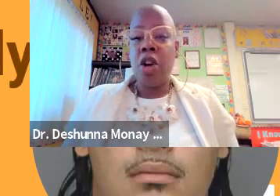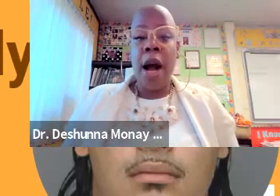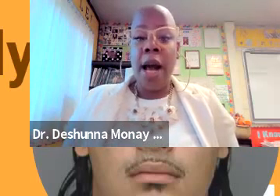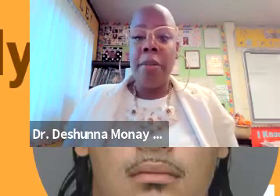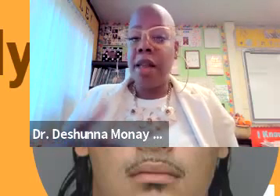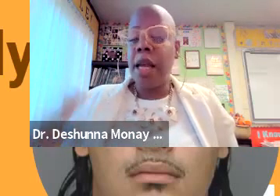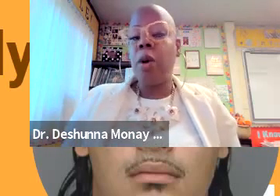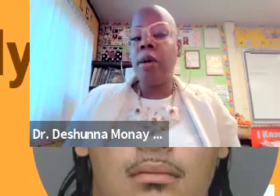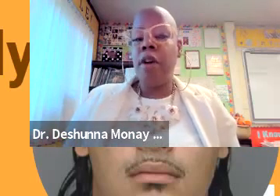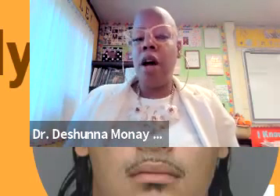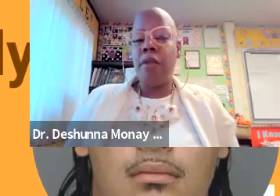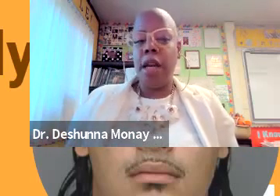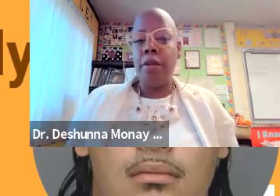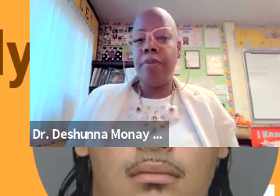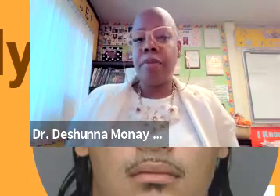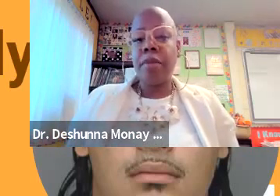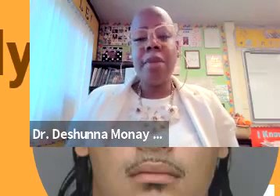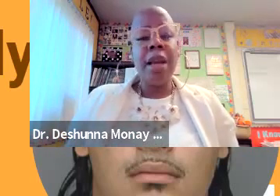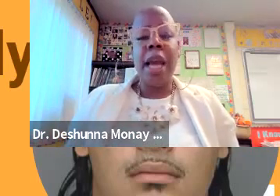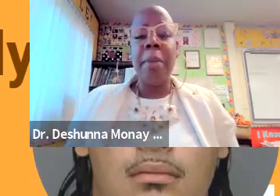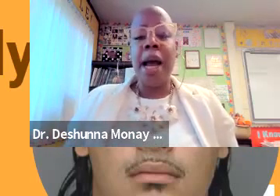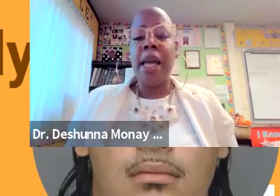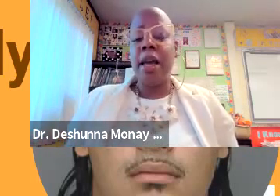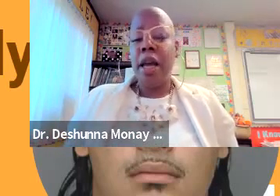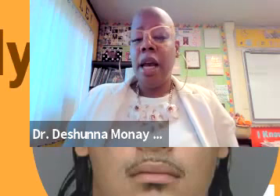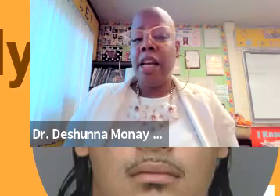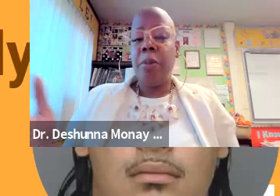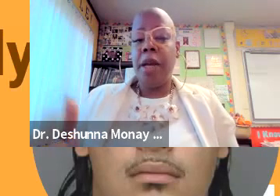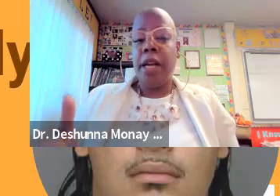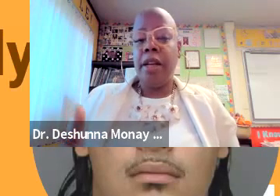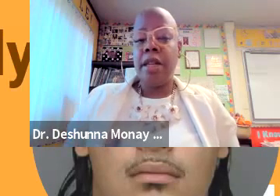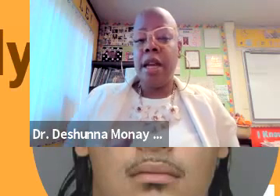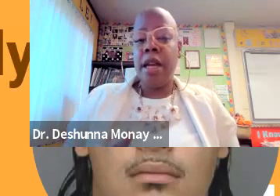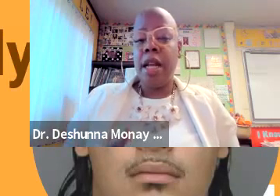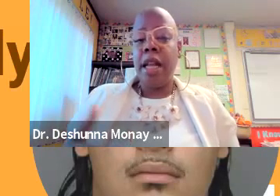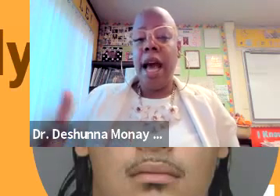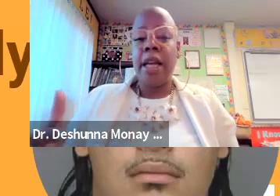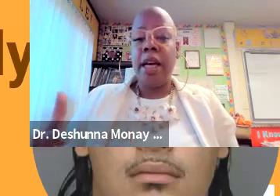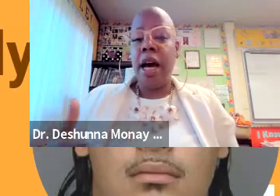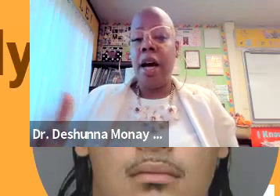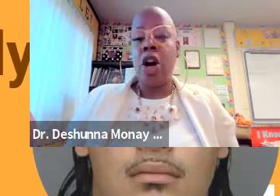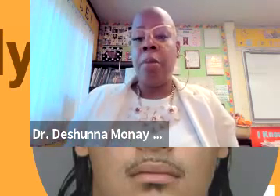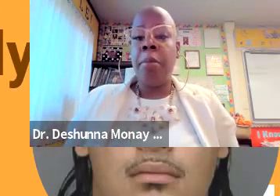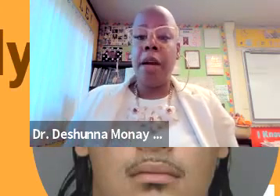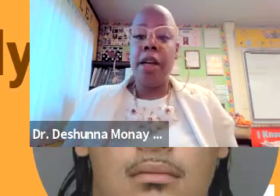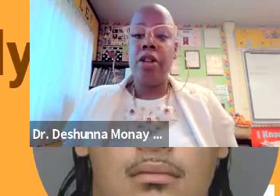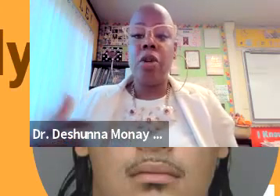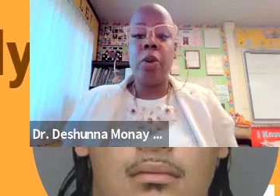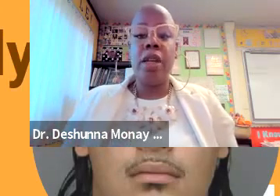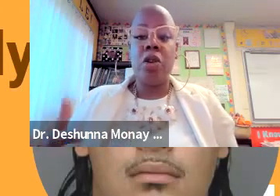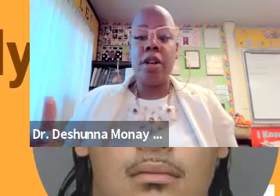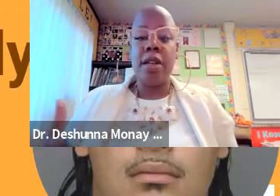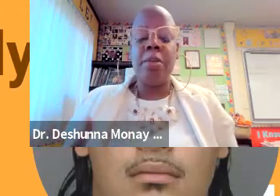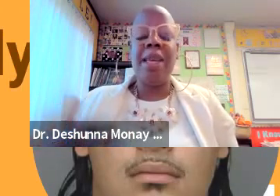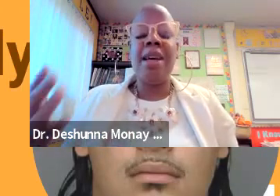the crime that they were involved in. They might experience lack or barriers